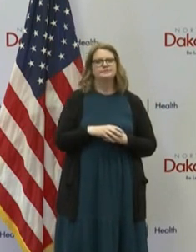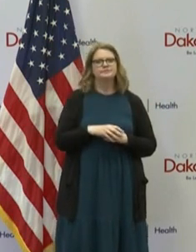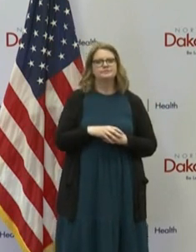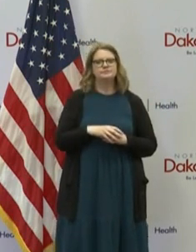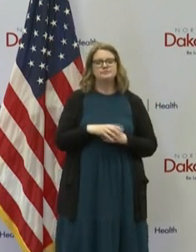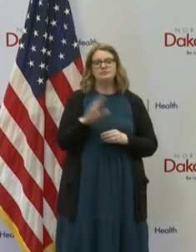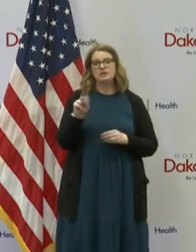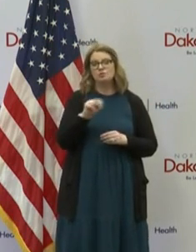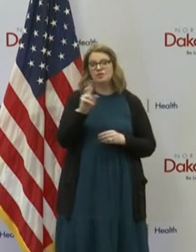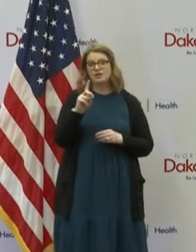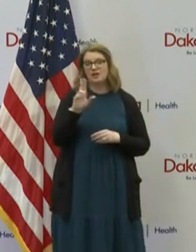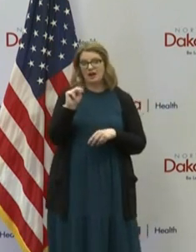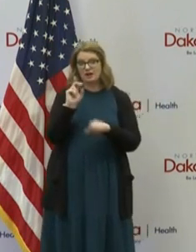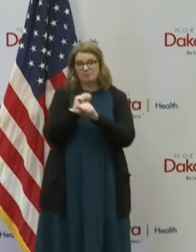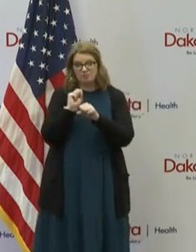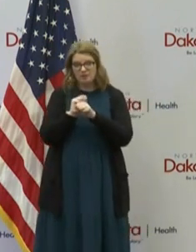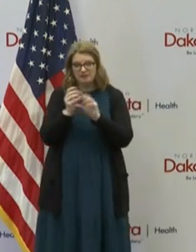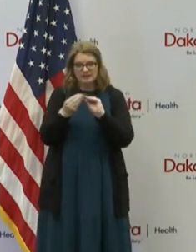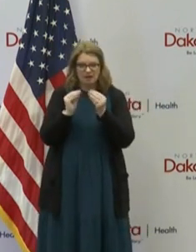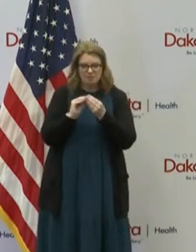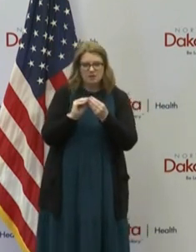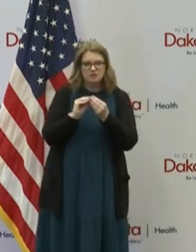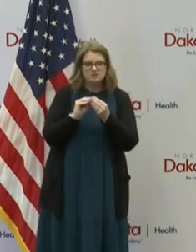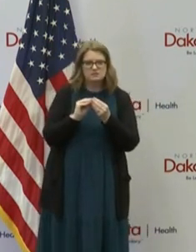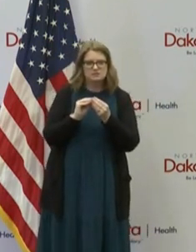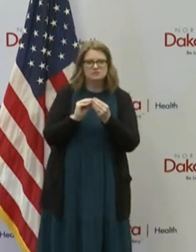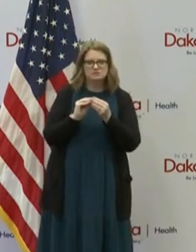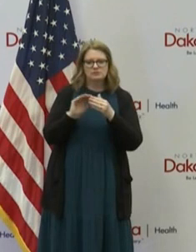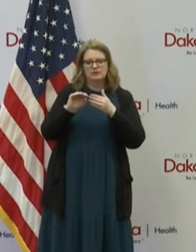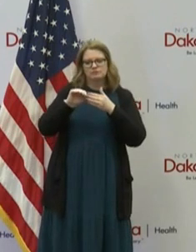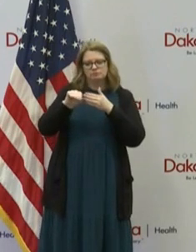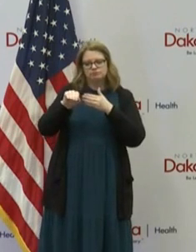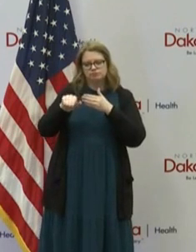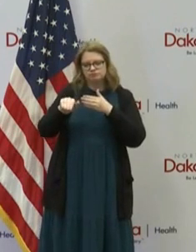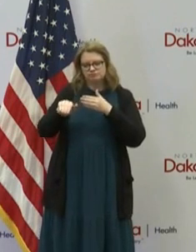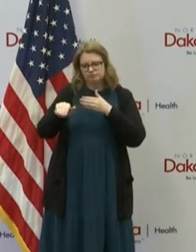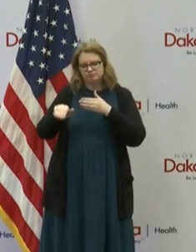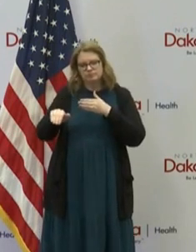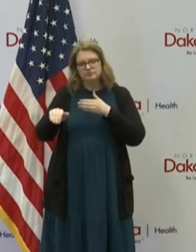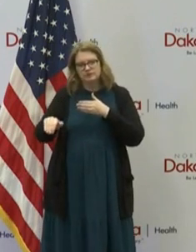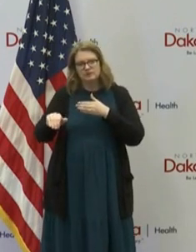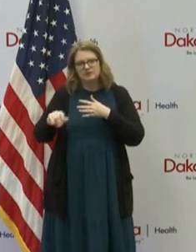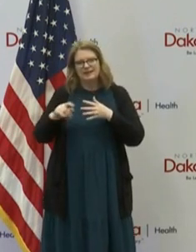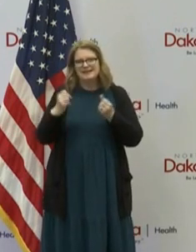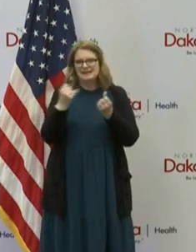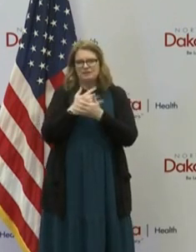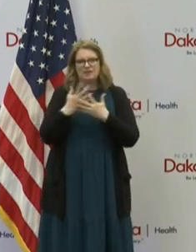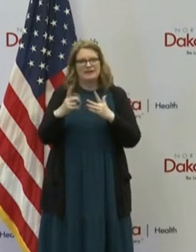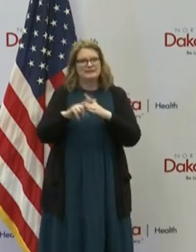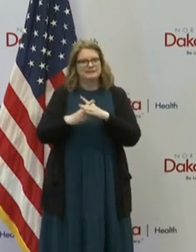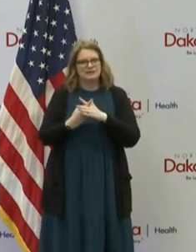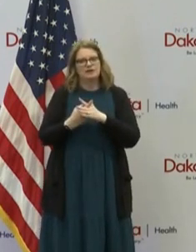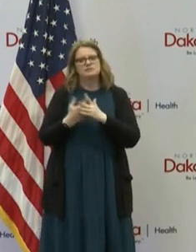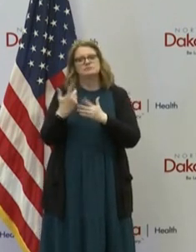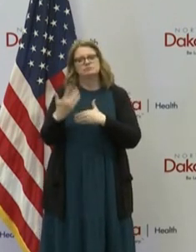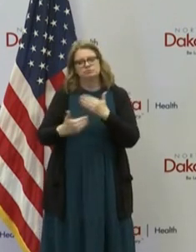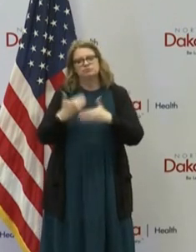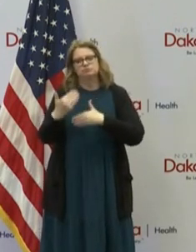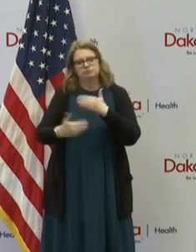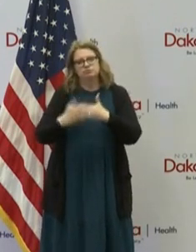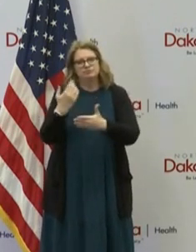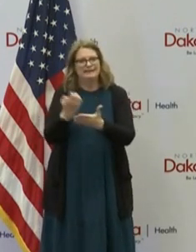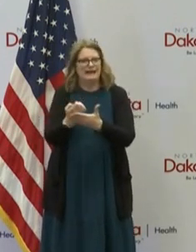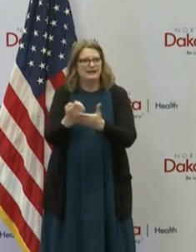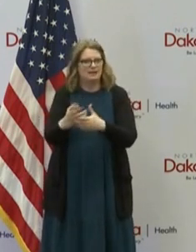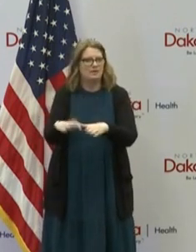Dakota unemployment numbers will continue to show a sustained decline as economic activity returns safely and smartly to North